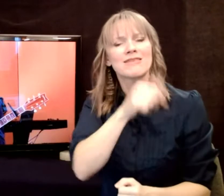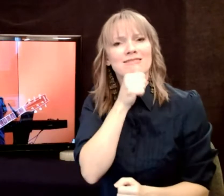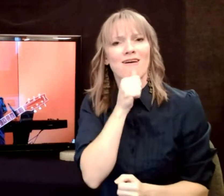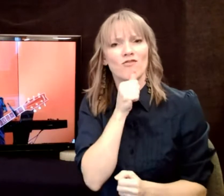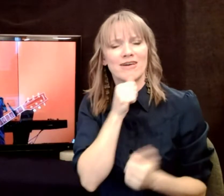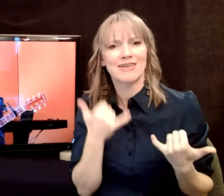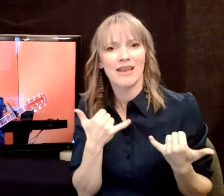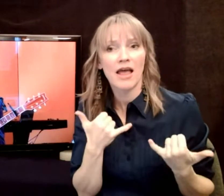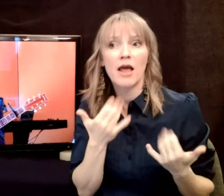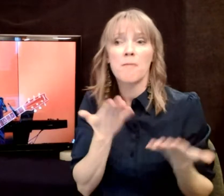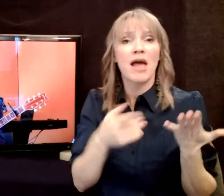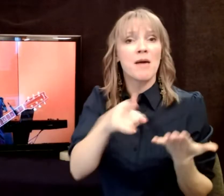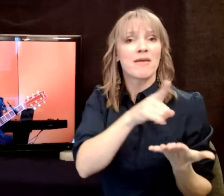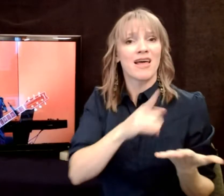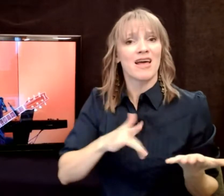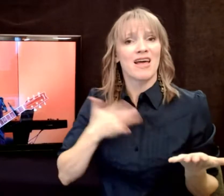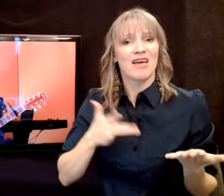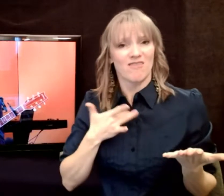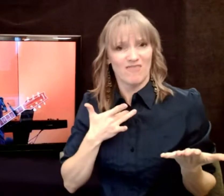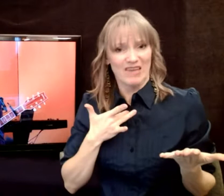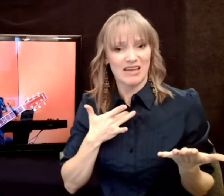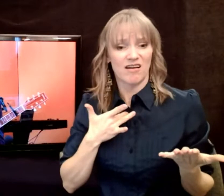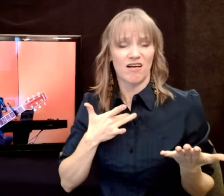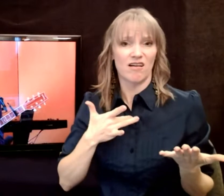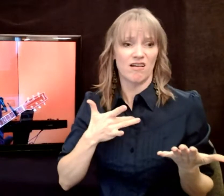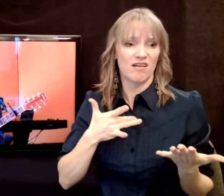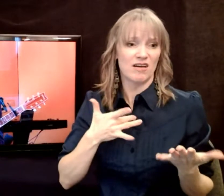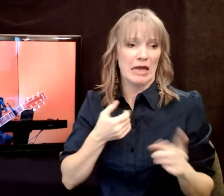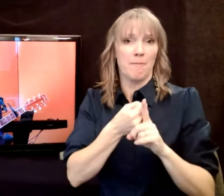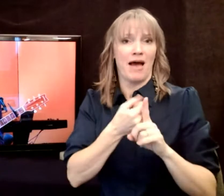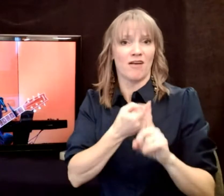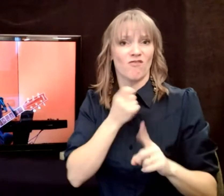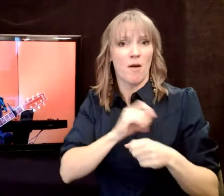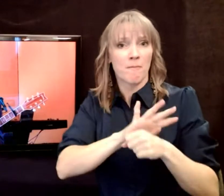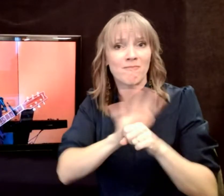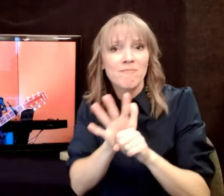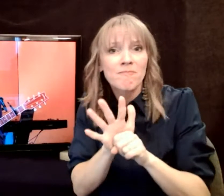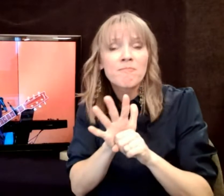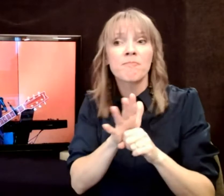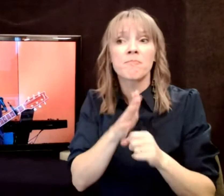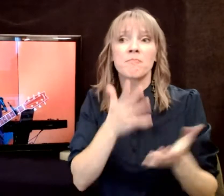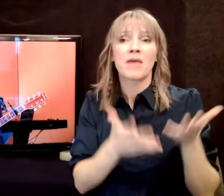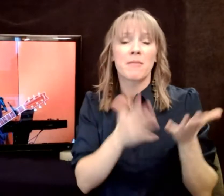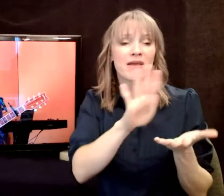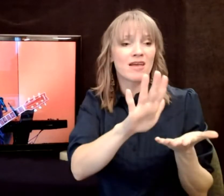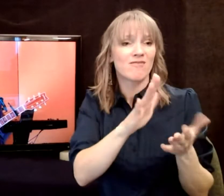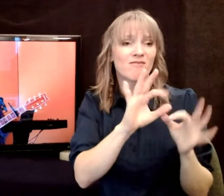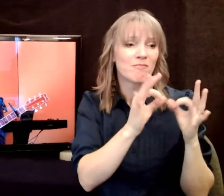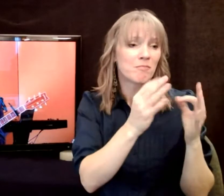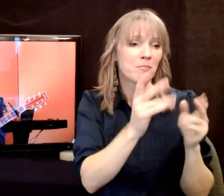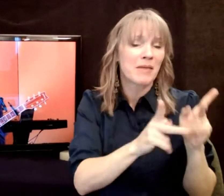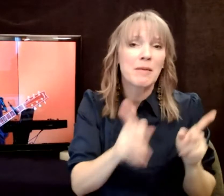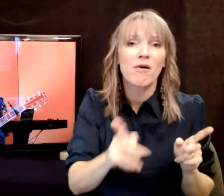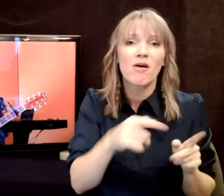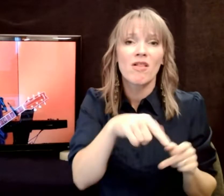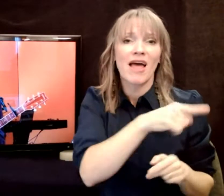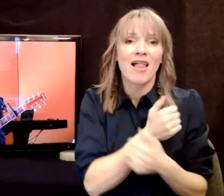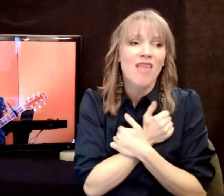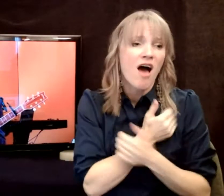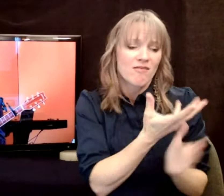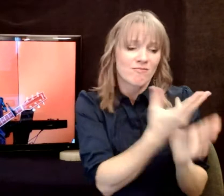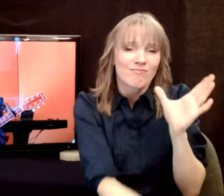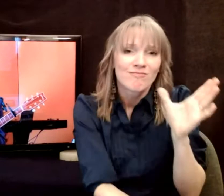day. Maybe dealing with the effects of this virus, all those who have lost loved ones, all those who have stepped